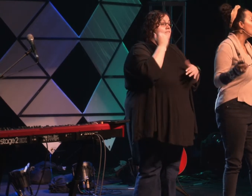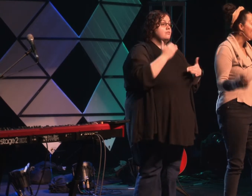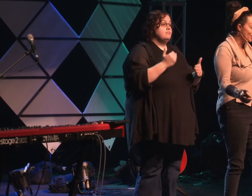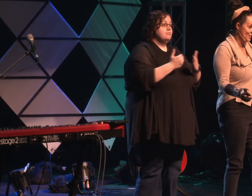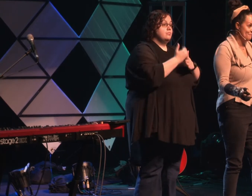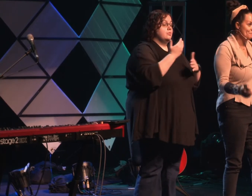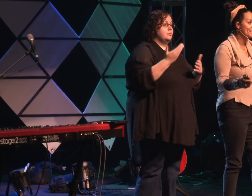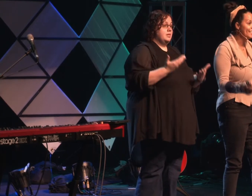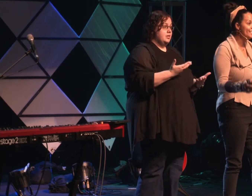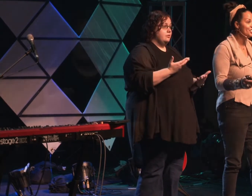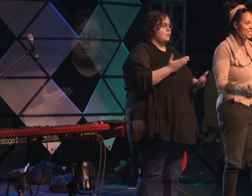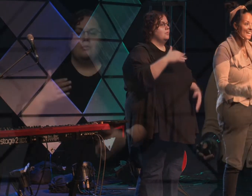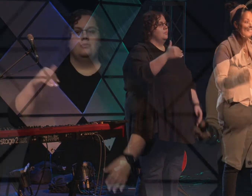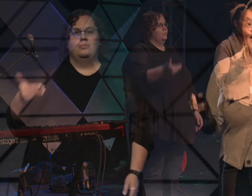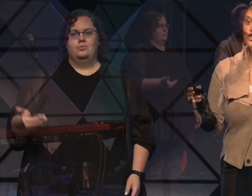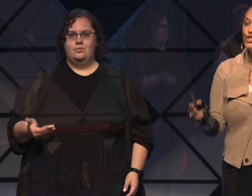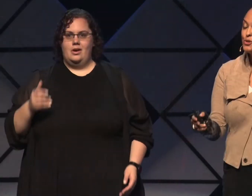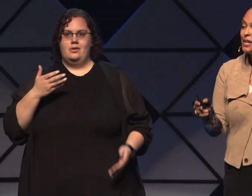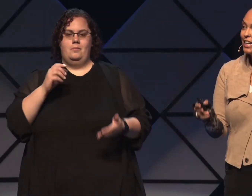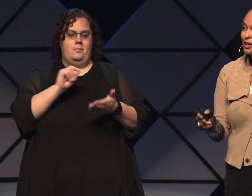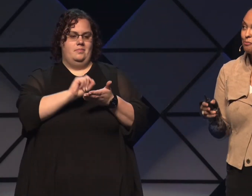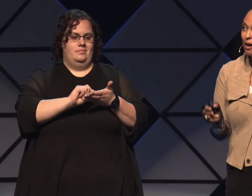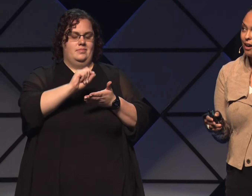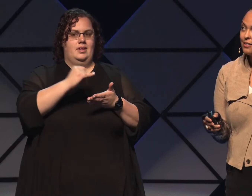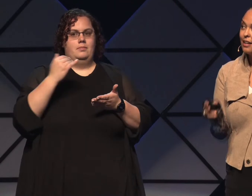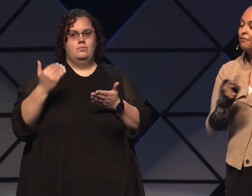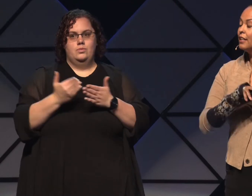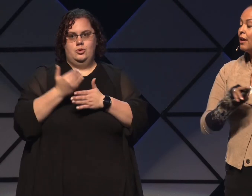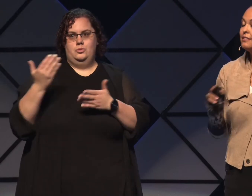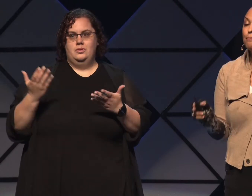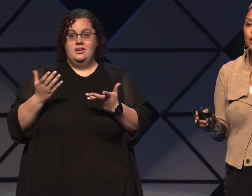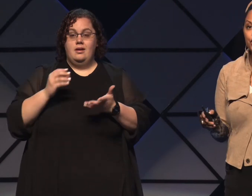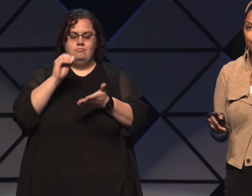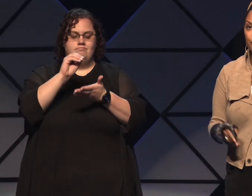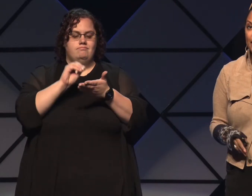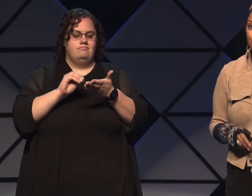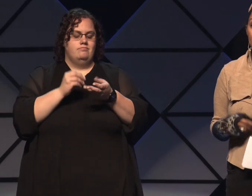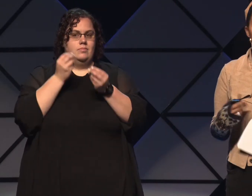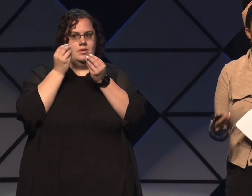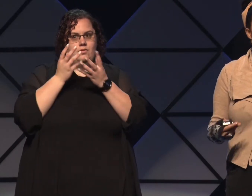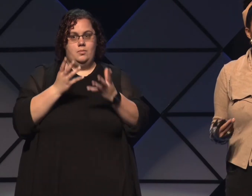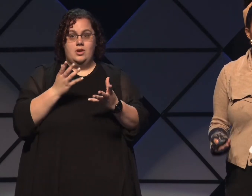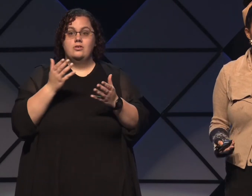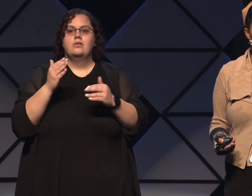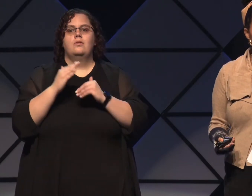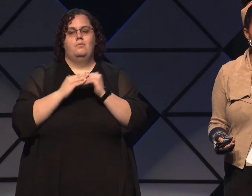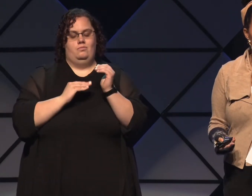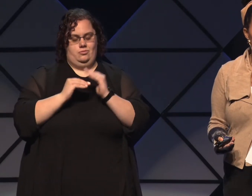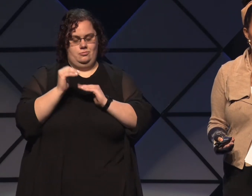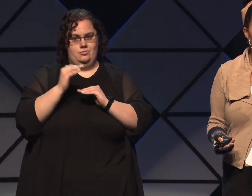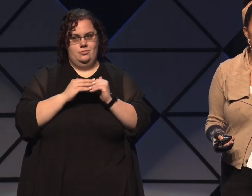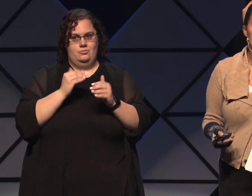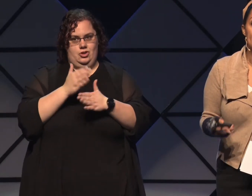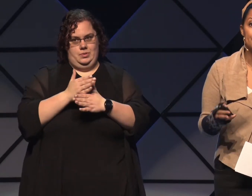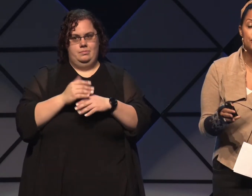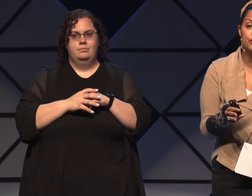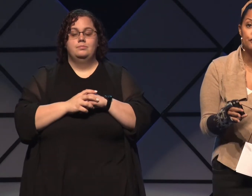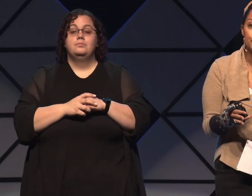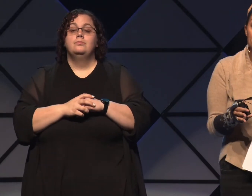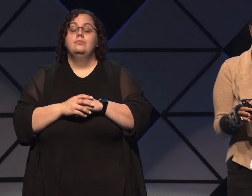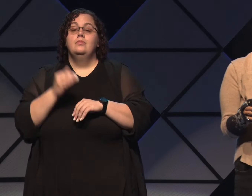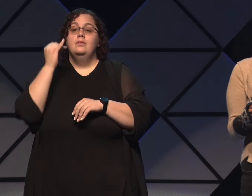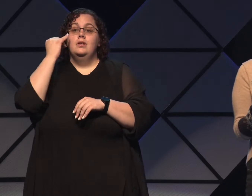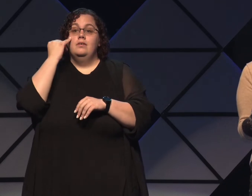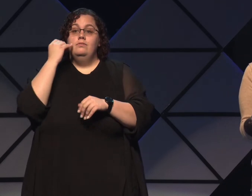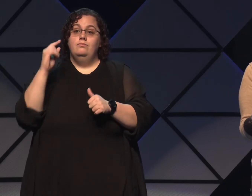here, welcome. Please check the new here box and fill out as much information as you feel comfortable sharing. If this is your